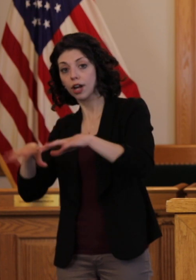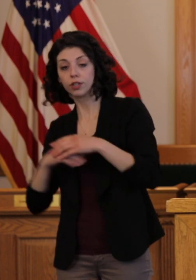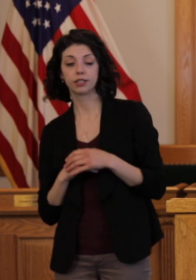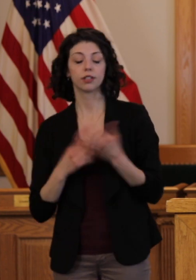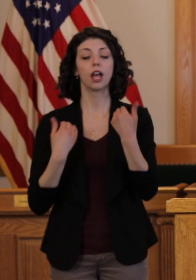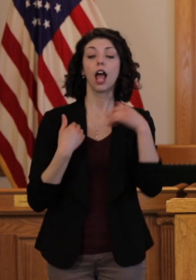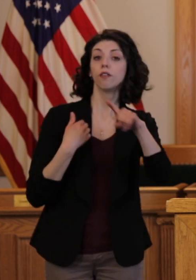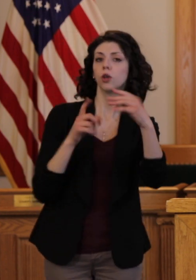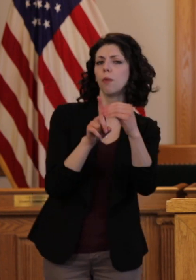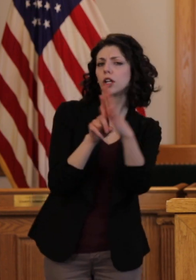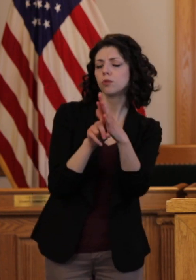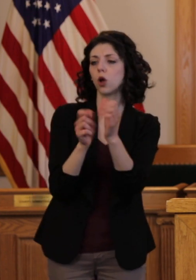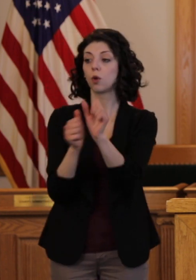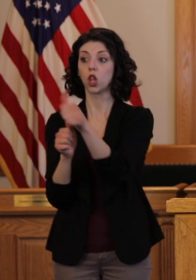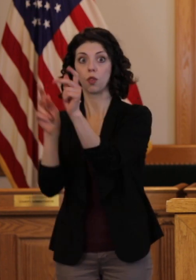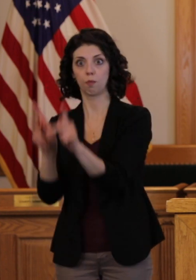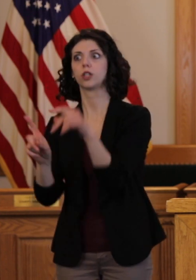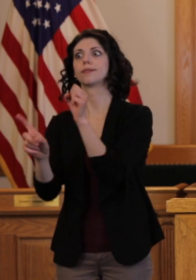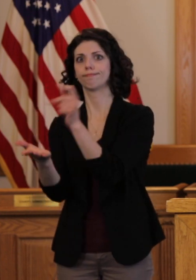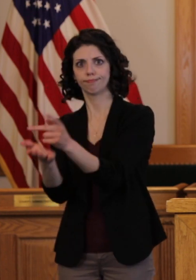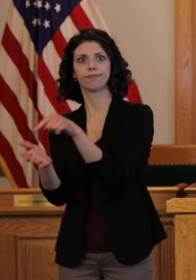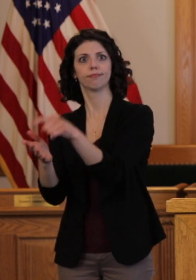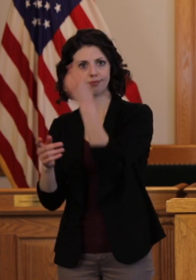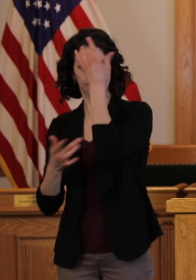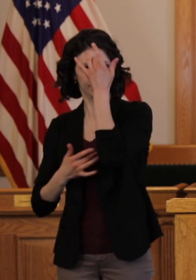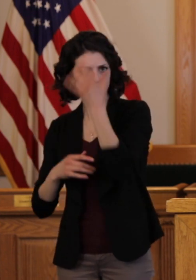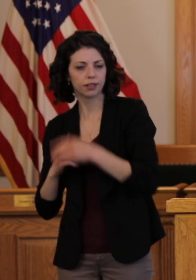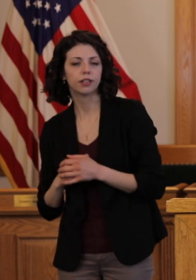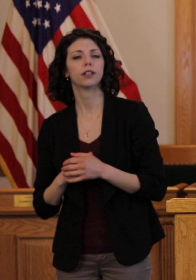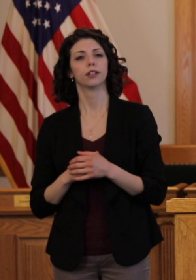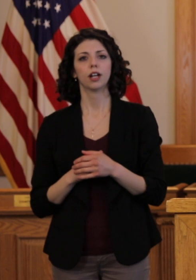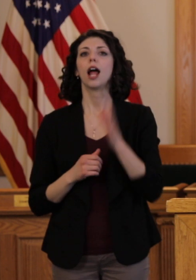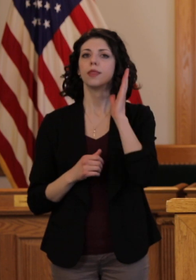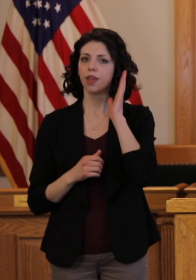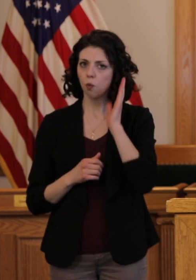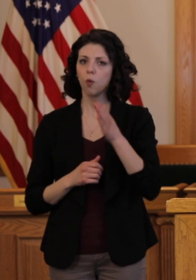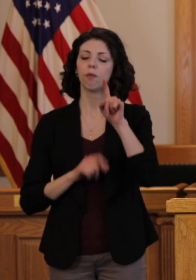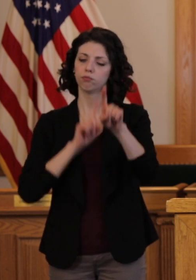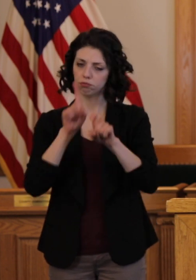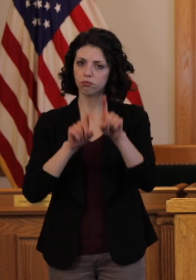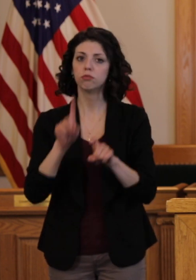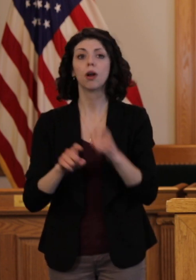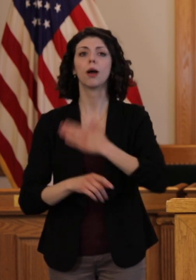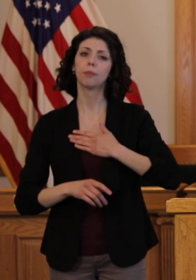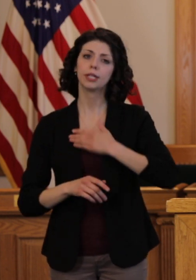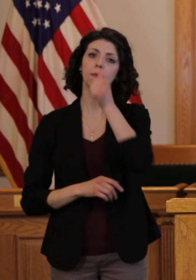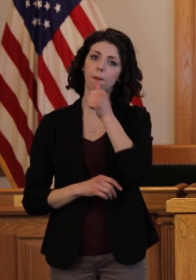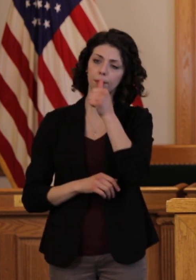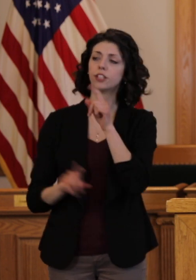of the coronavirus? Please be ready to answer these questions like these so that 911 can assist you as quickly as